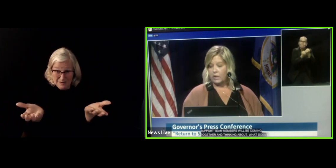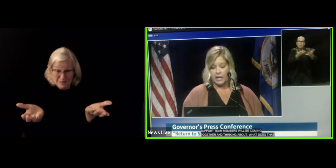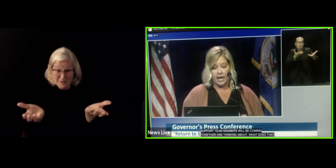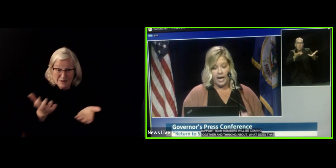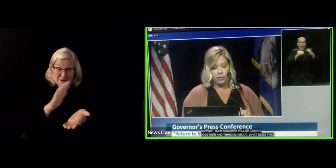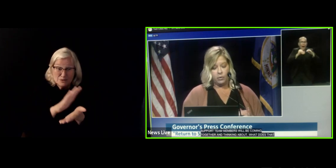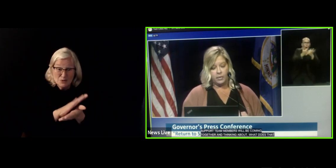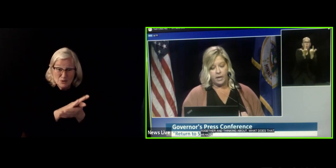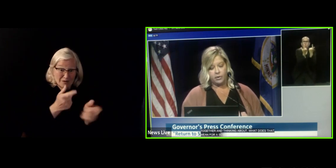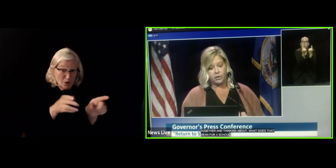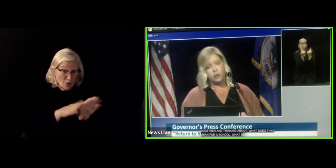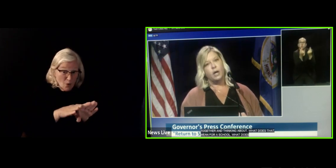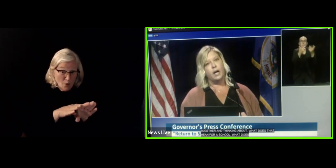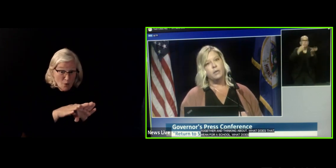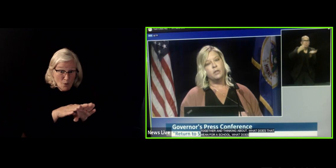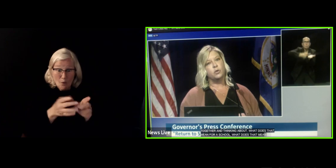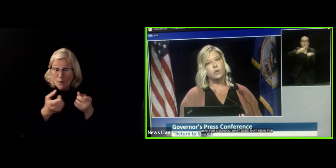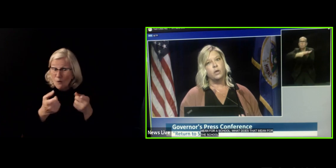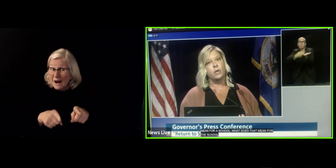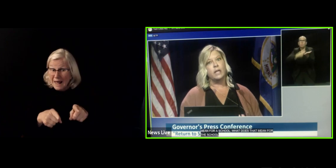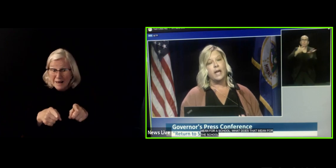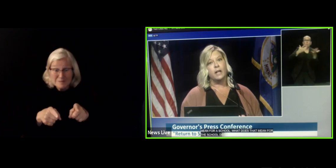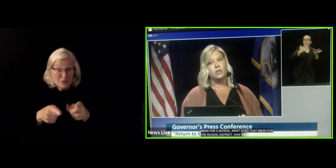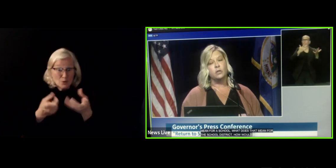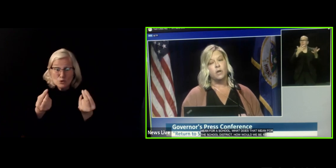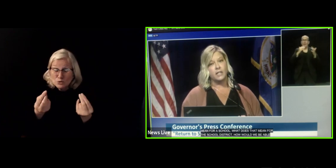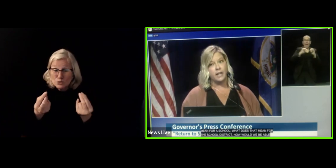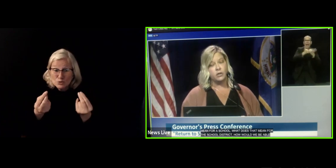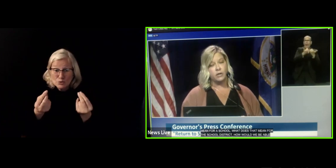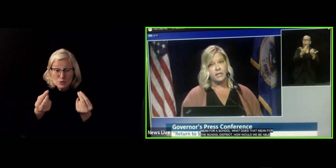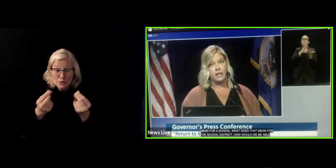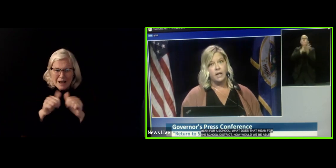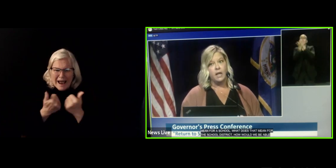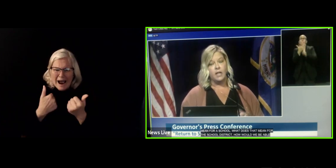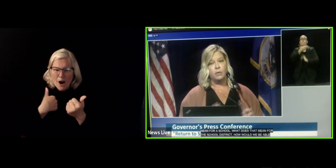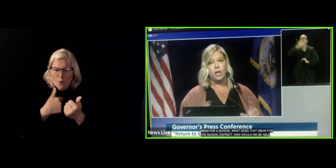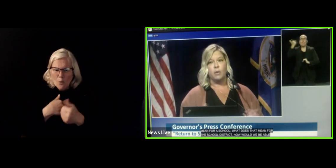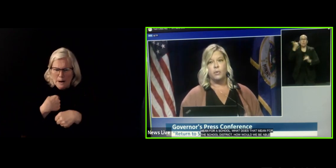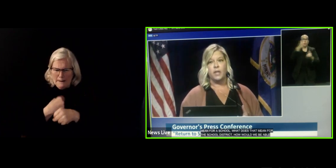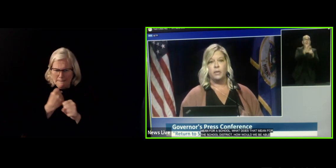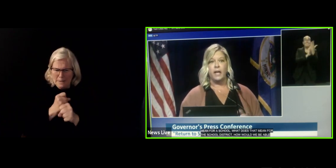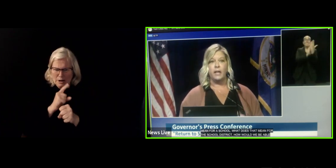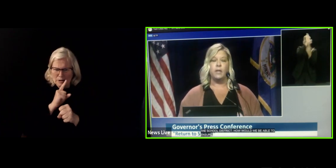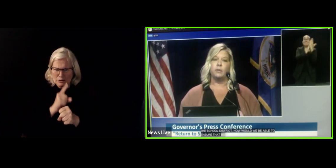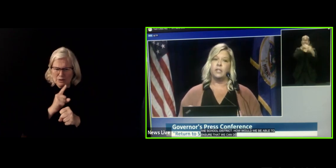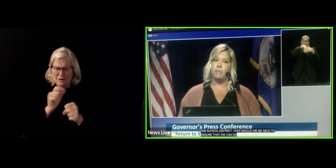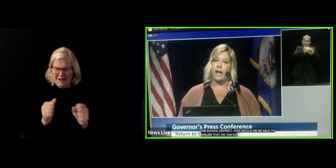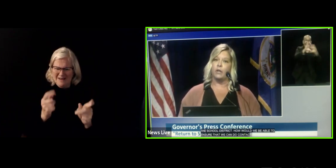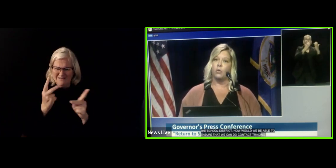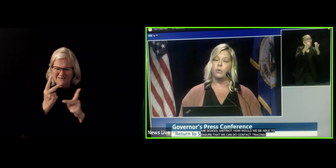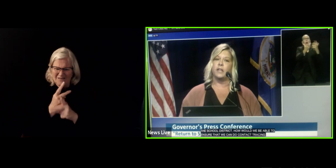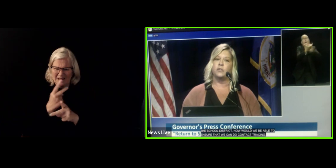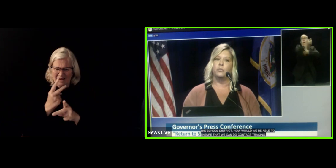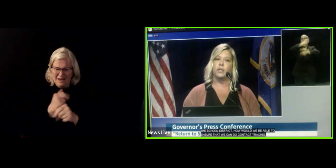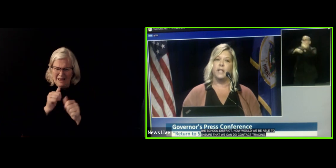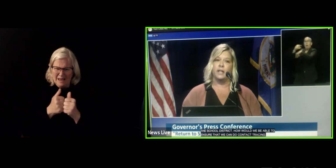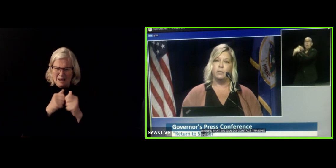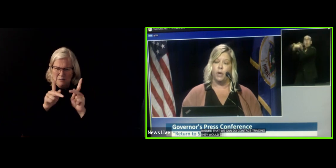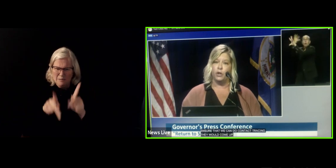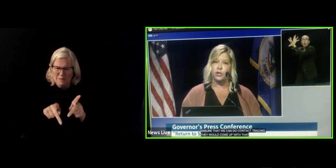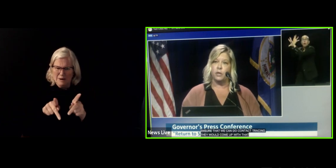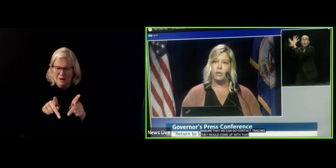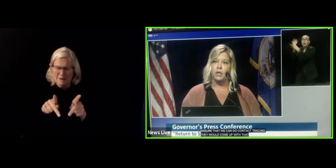district? How would we be able to ensure that we can do contact tracing? They would come up with that plan and be able to come back and work with that superintendent